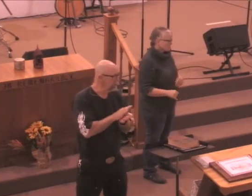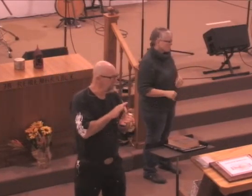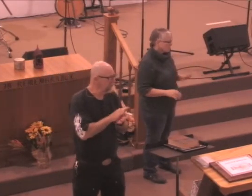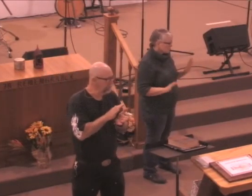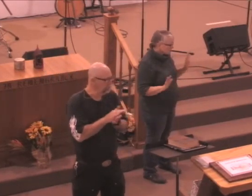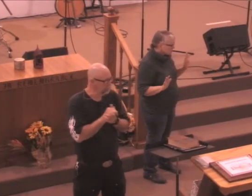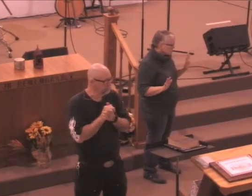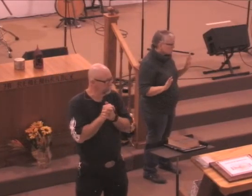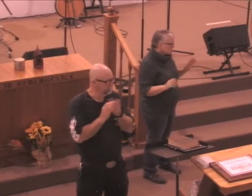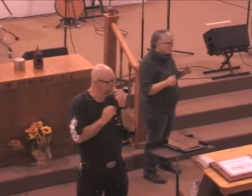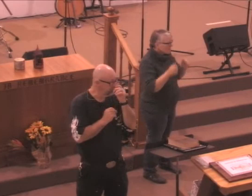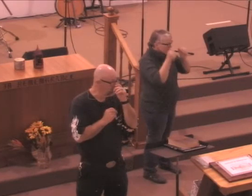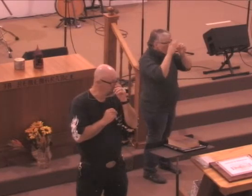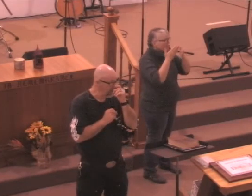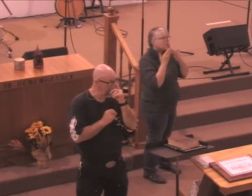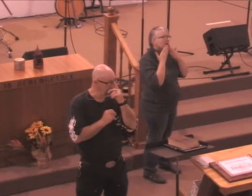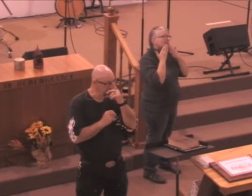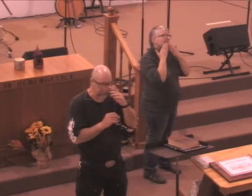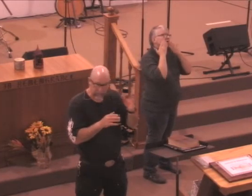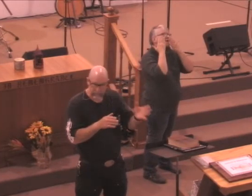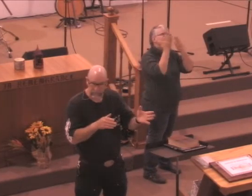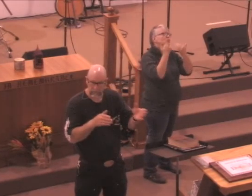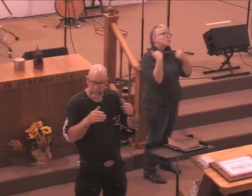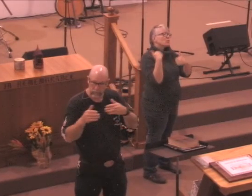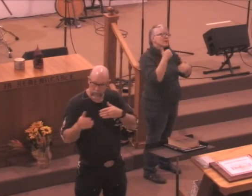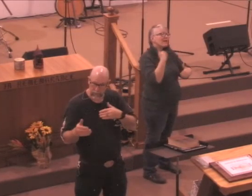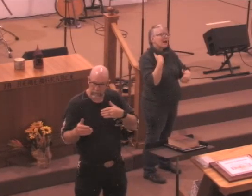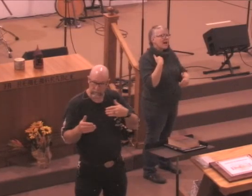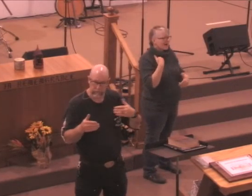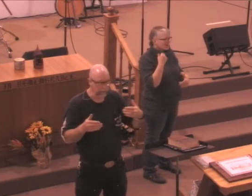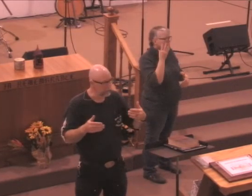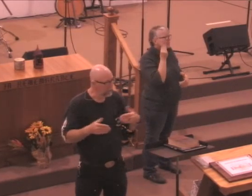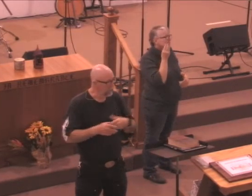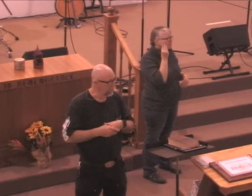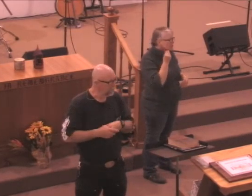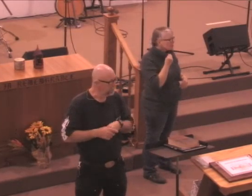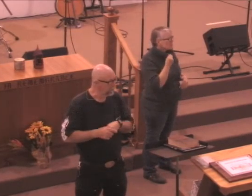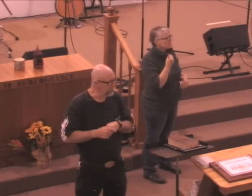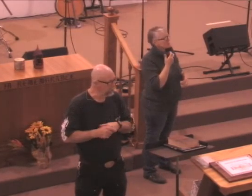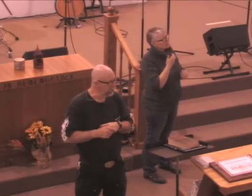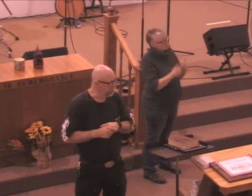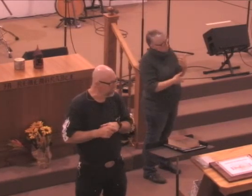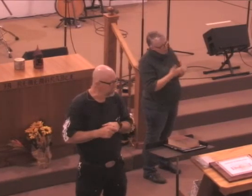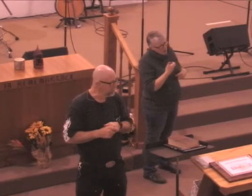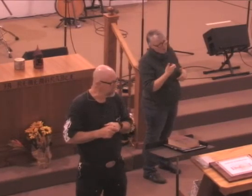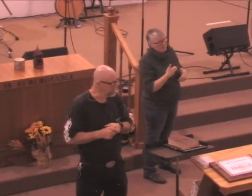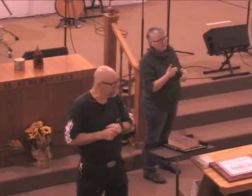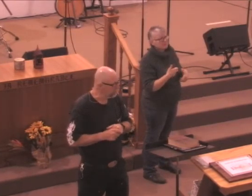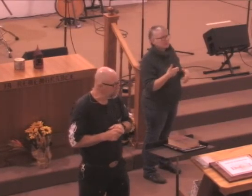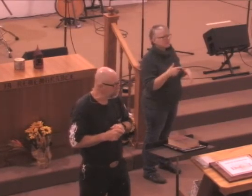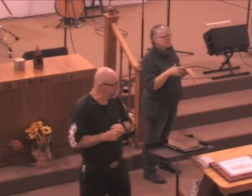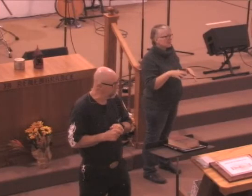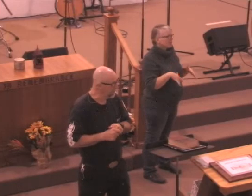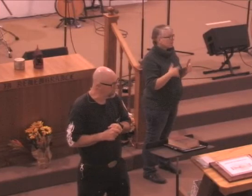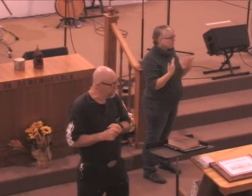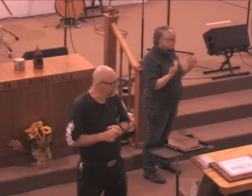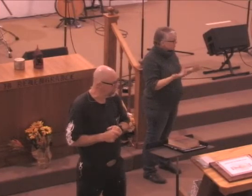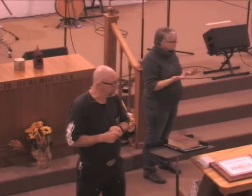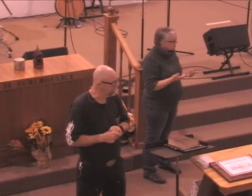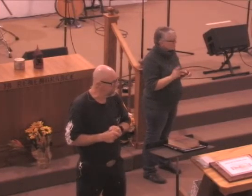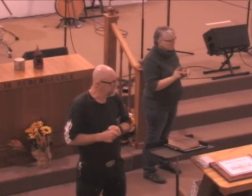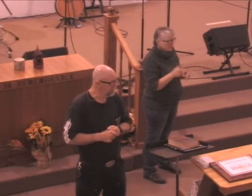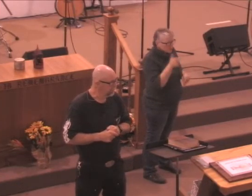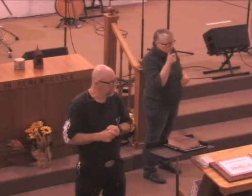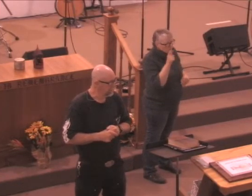Father, I thank you that we have the tests and the trials and the EGR people, the extra grace required